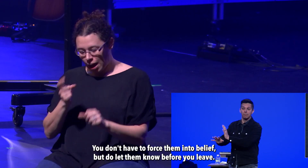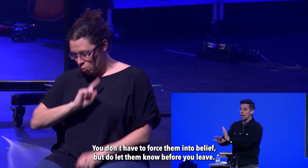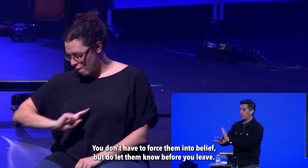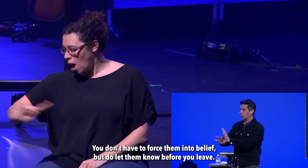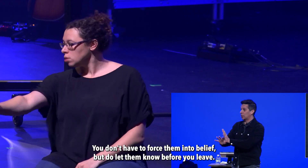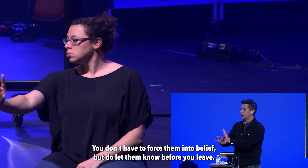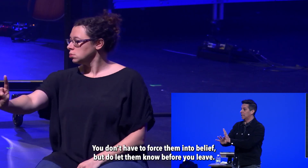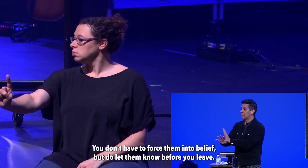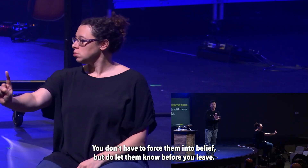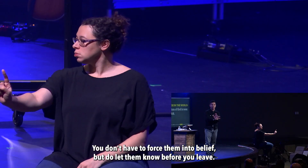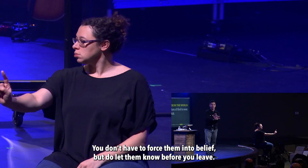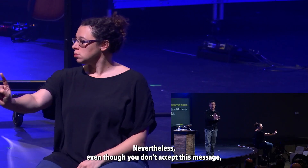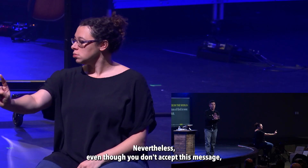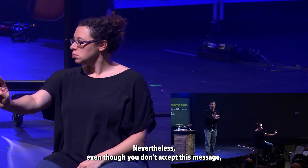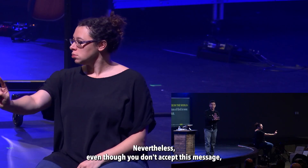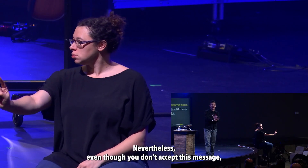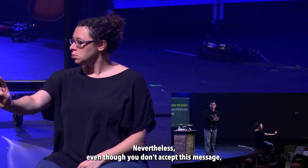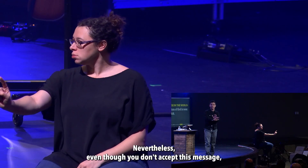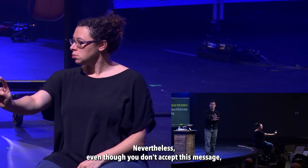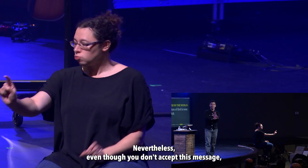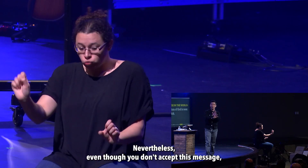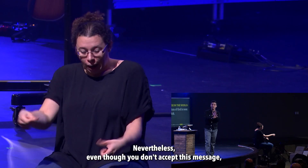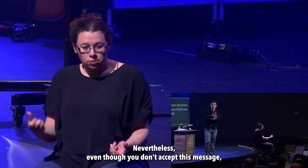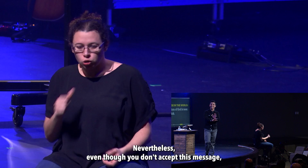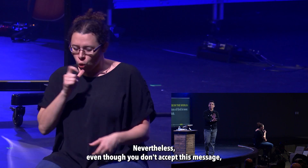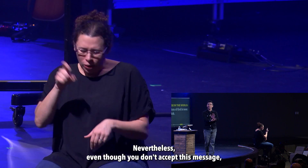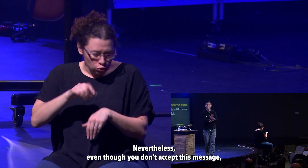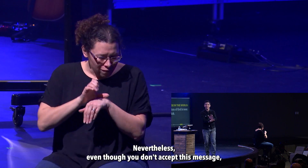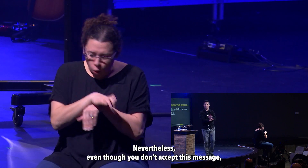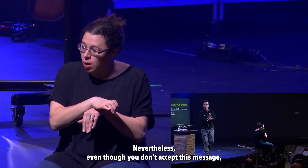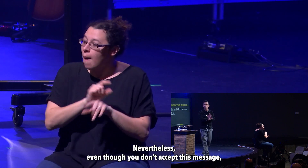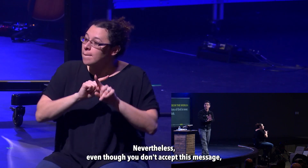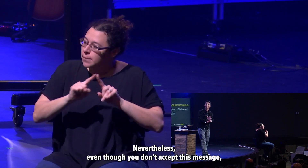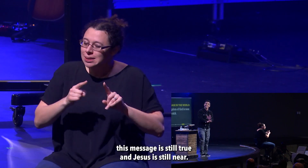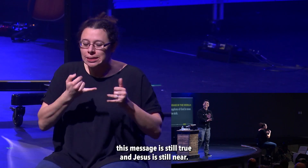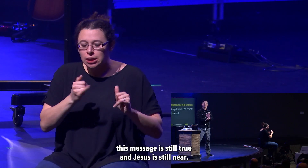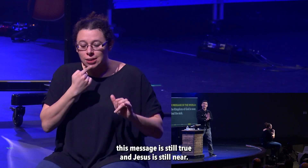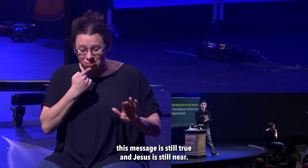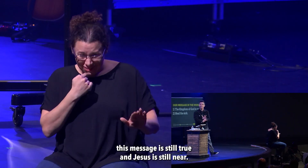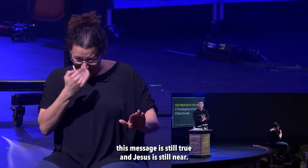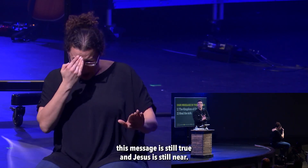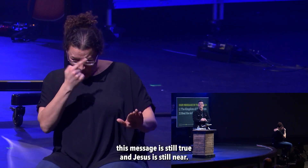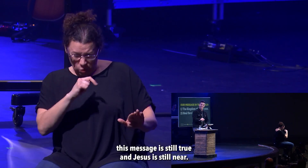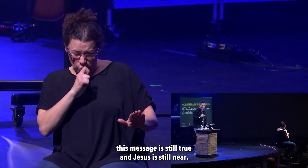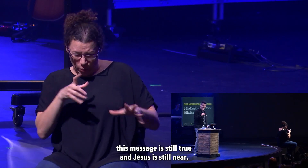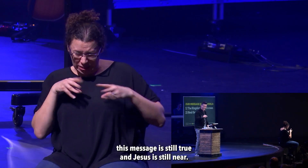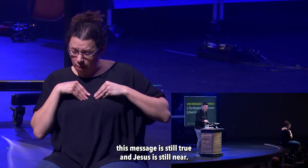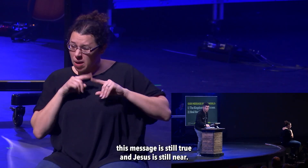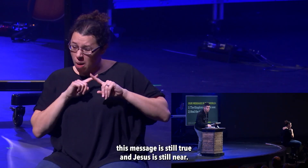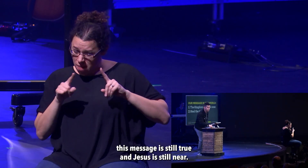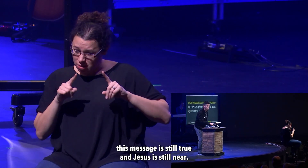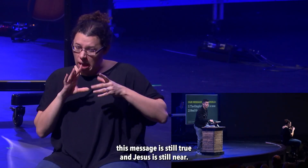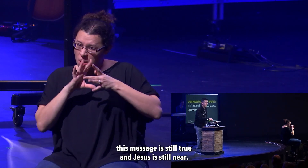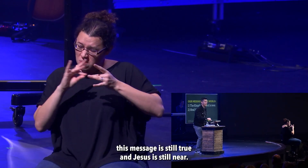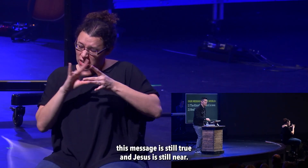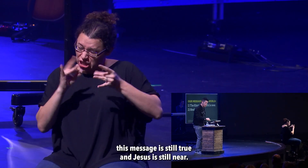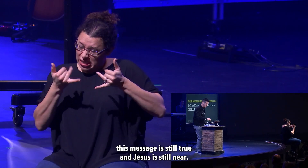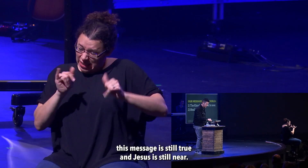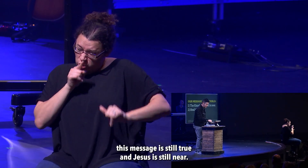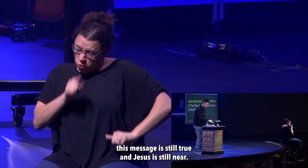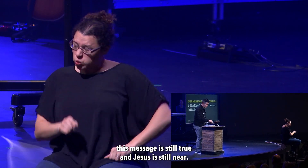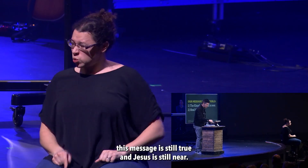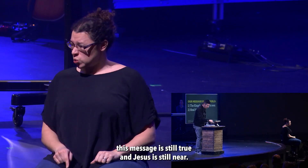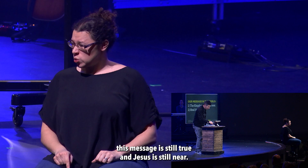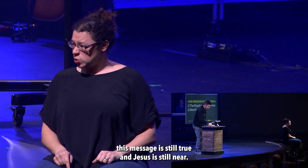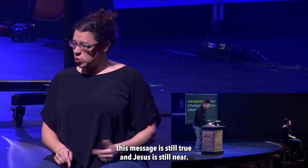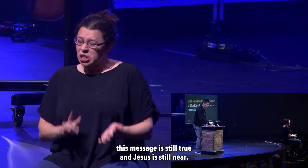let them know before you leave. Nevertheless, even though you don't accept this message is still true, and